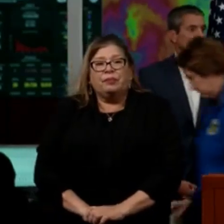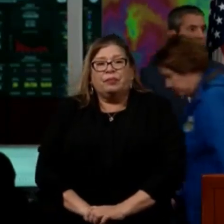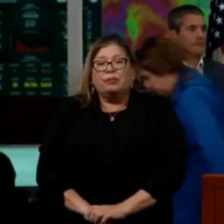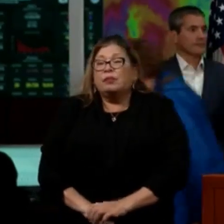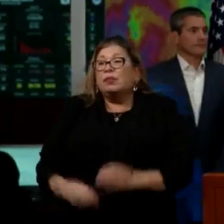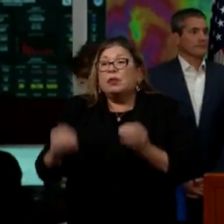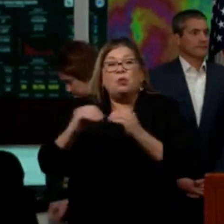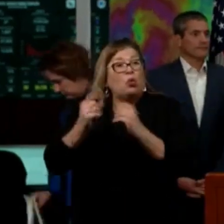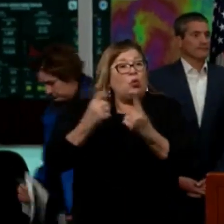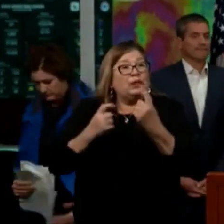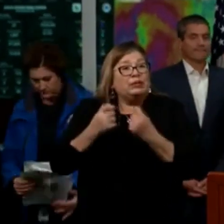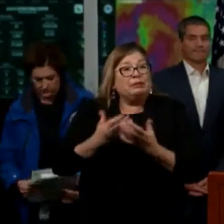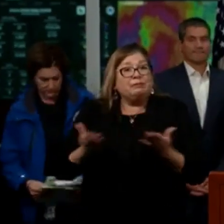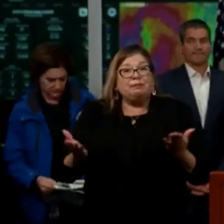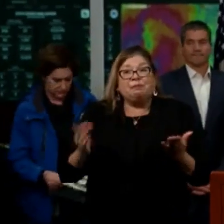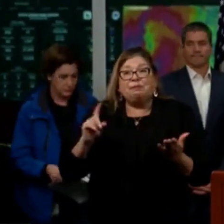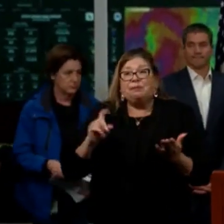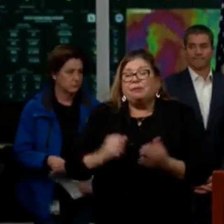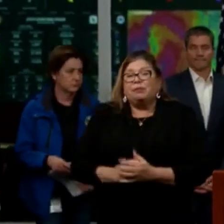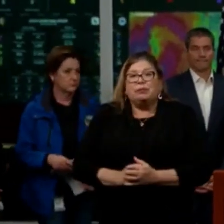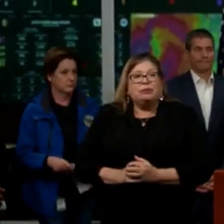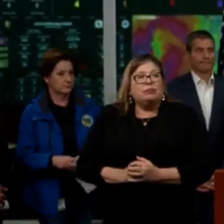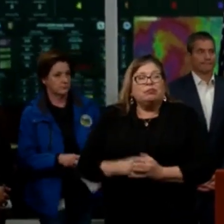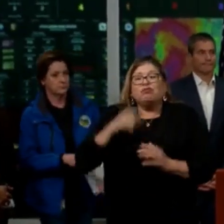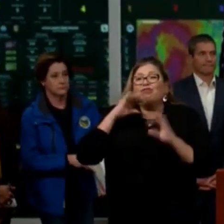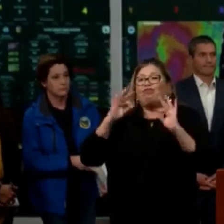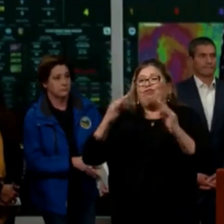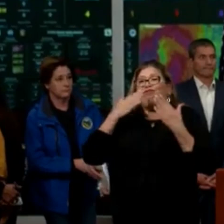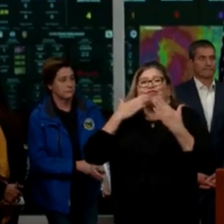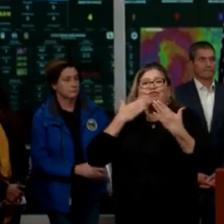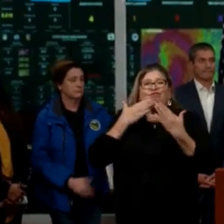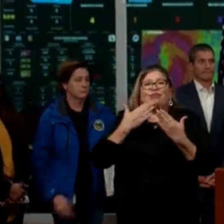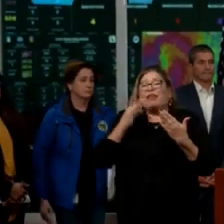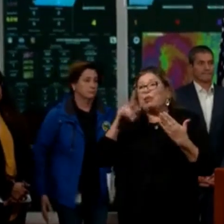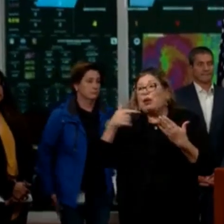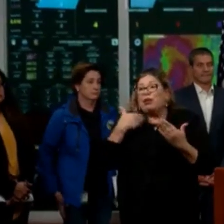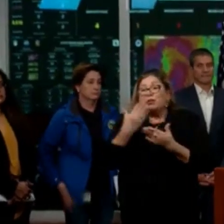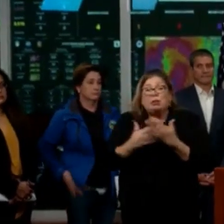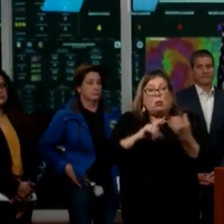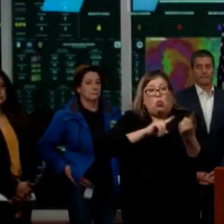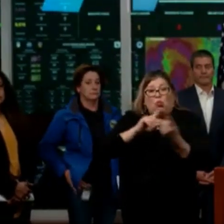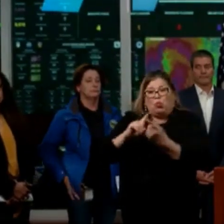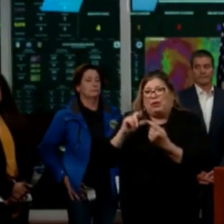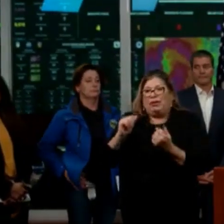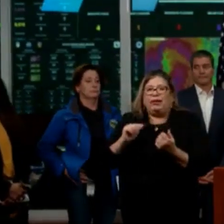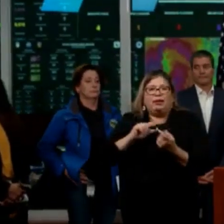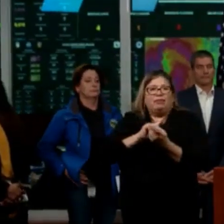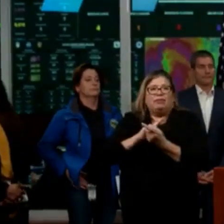Thank you all. We'll make, if anyone wants a one-on-one, we can do that after.